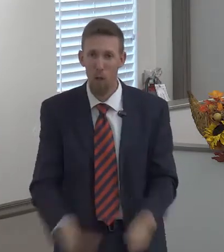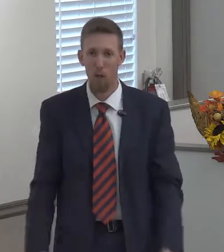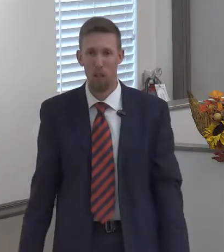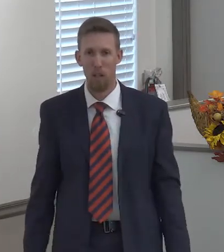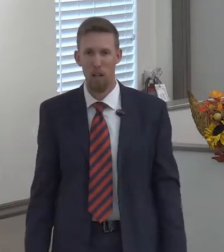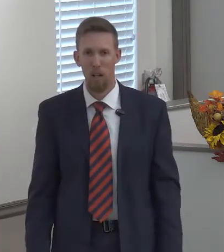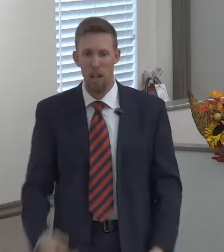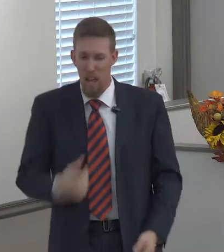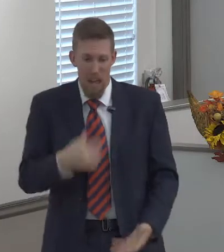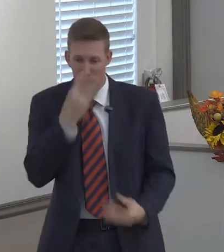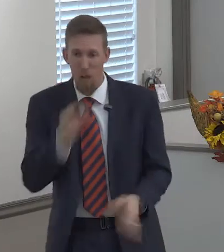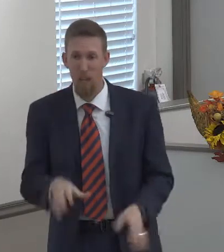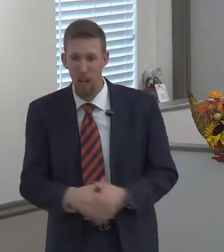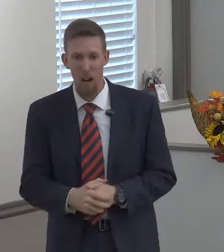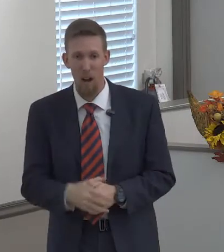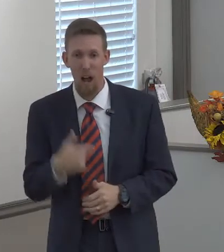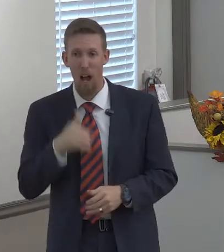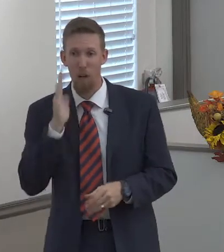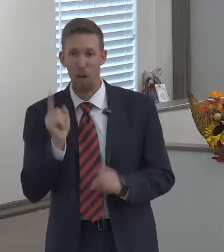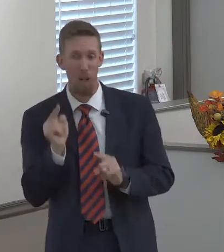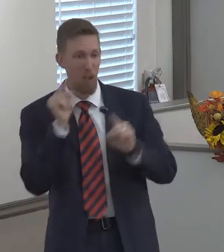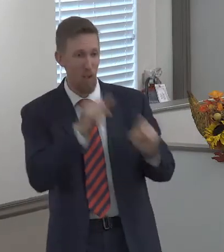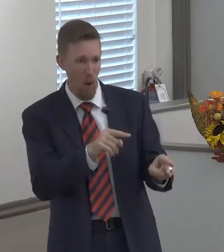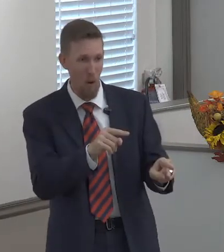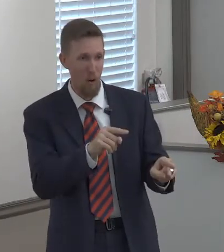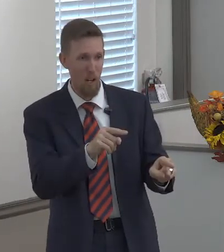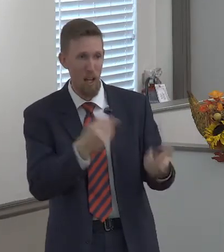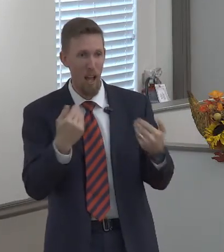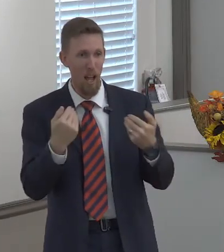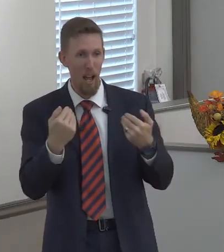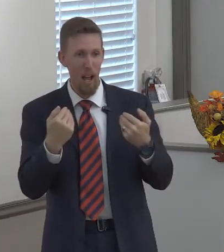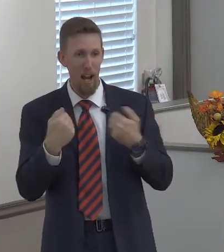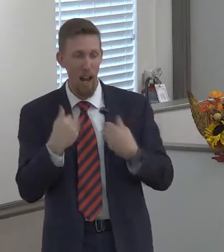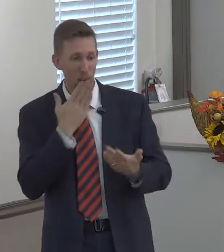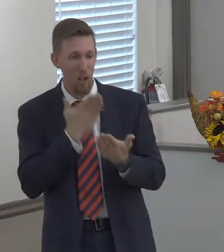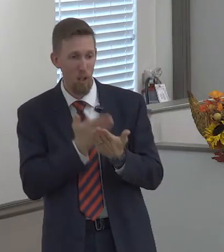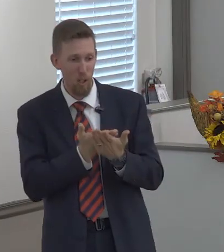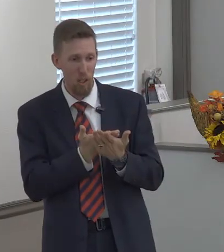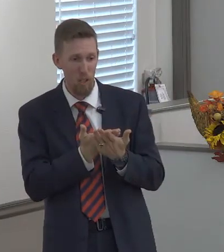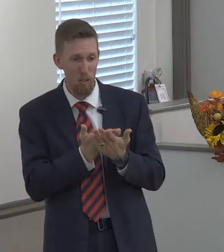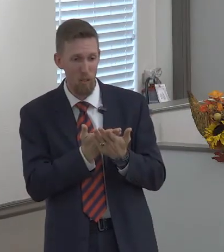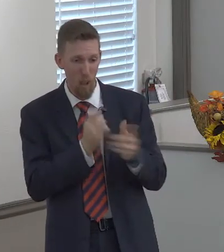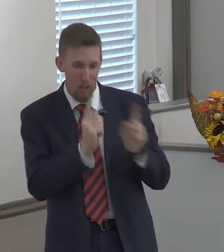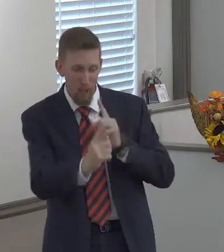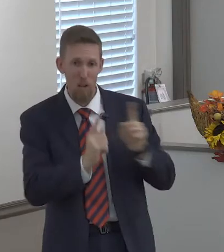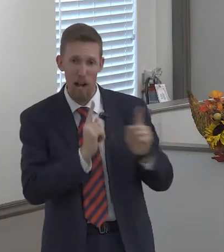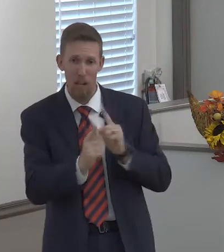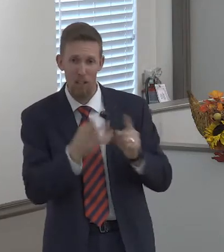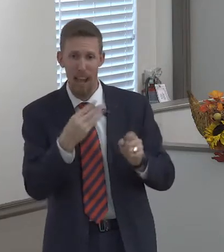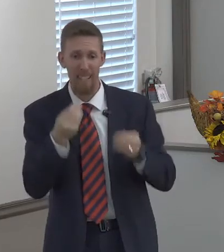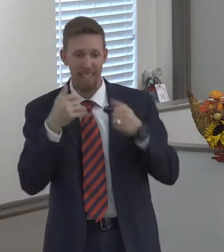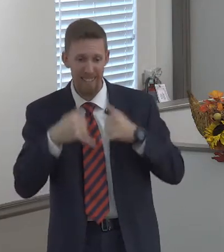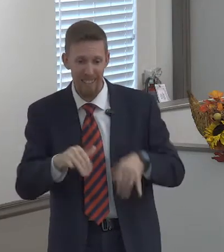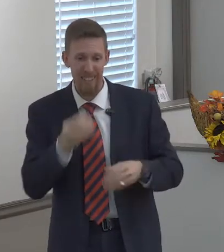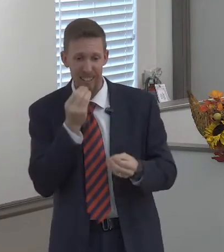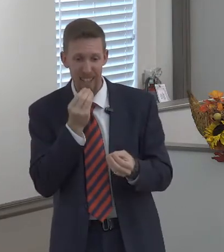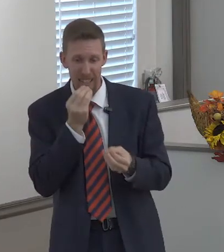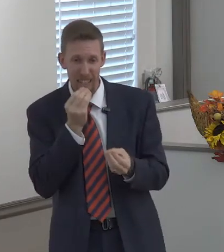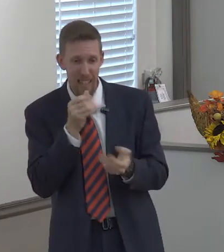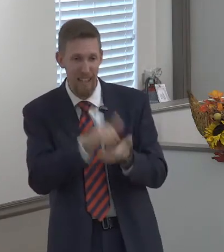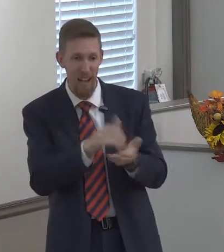and having someone say, how may I help you? And, I'd like to have this. Well, of course, we